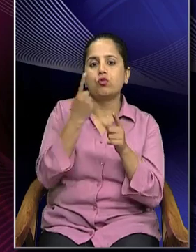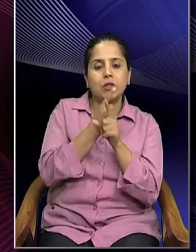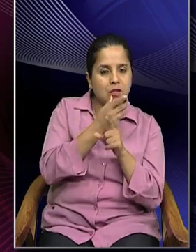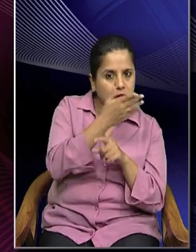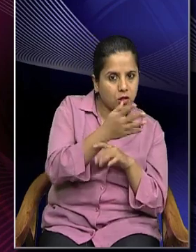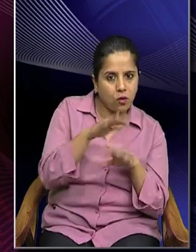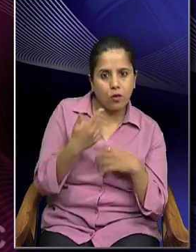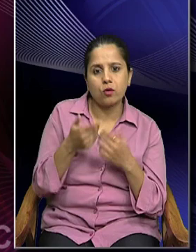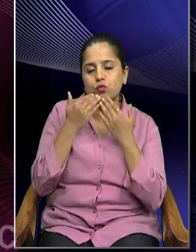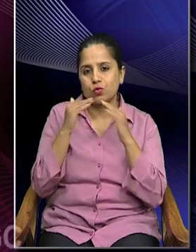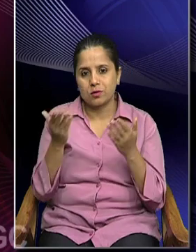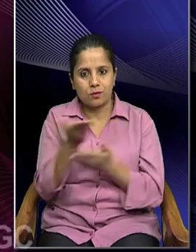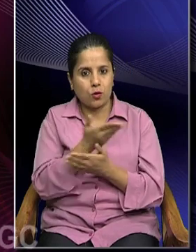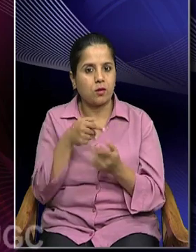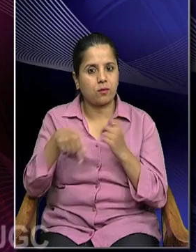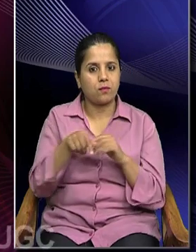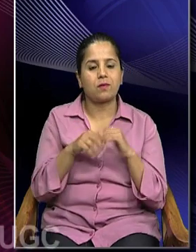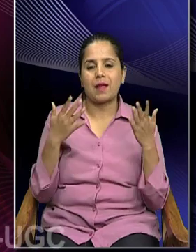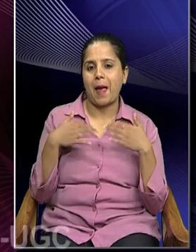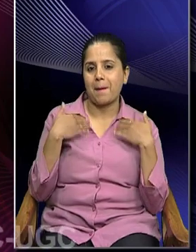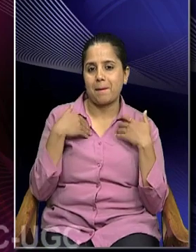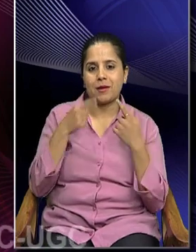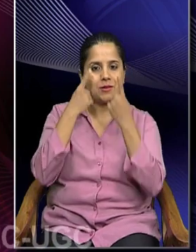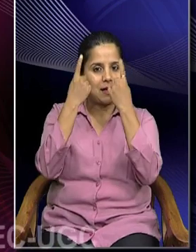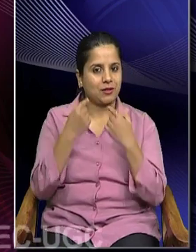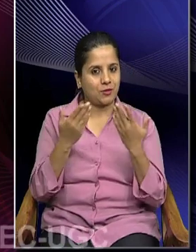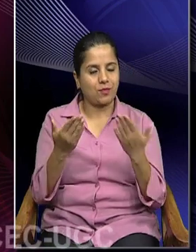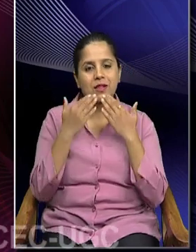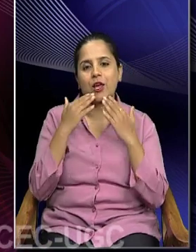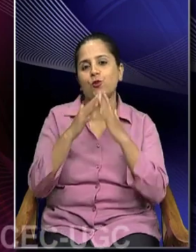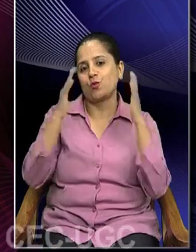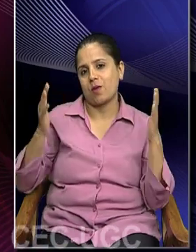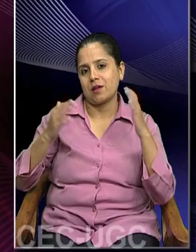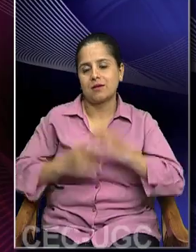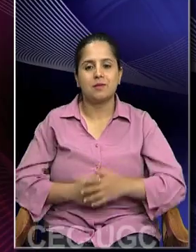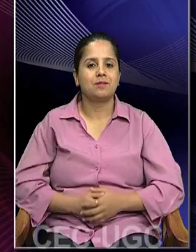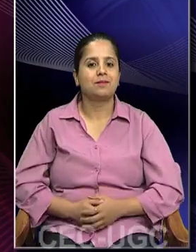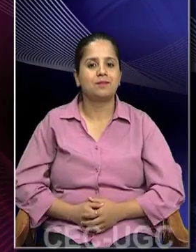as well as the students. So, happy assessment. Thank you so much.